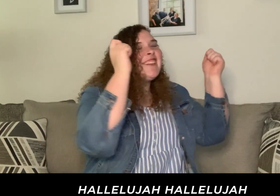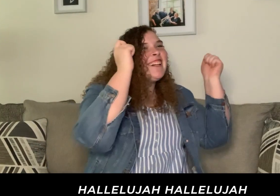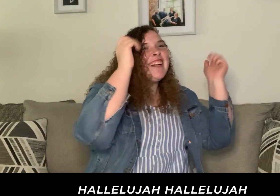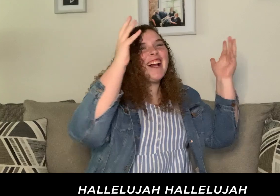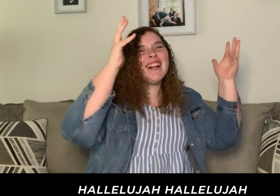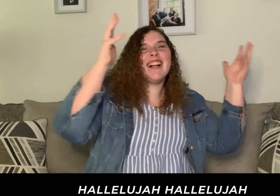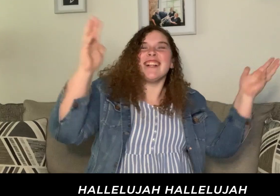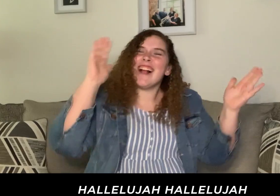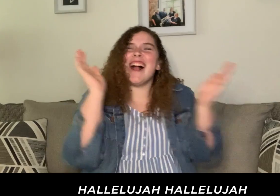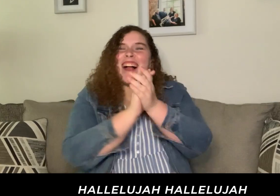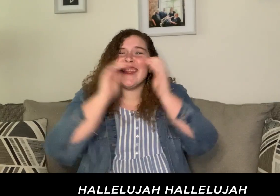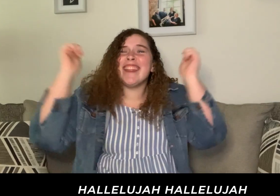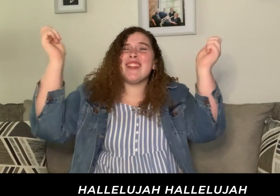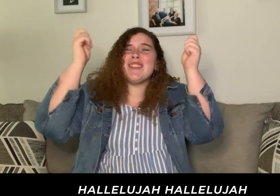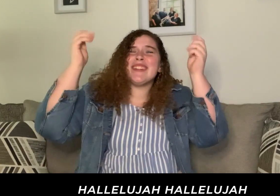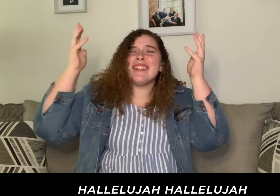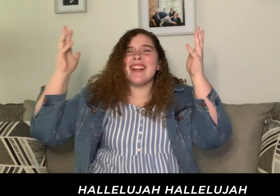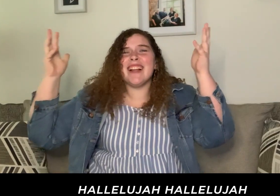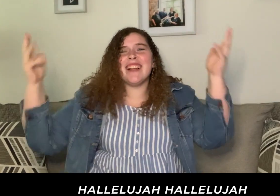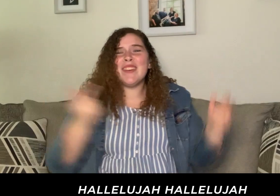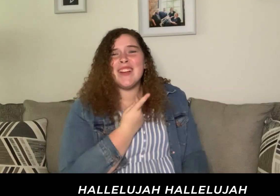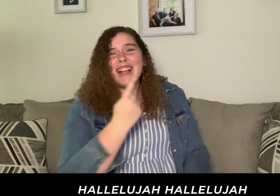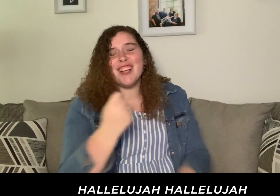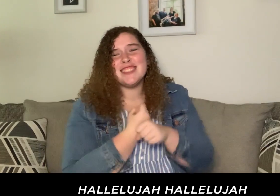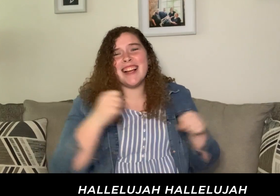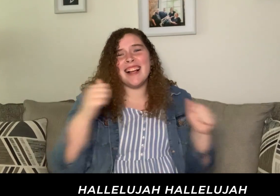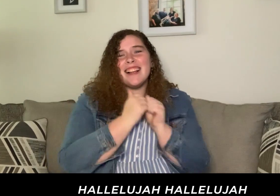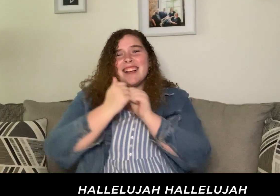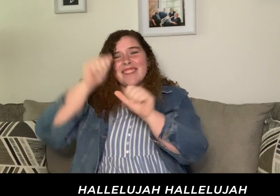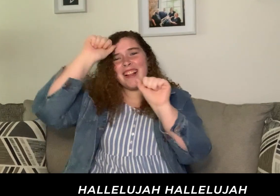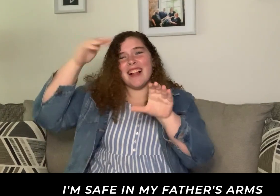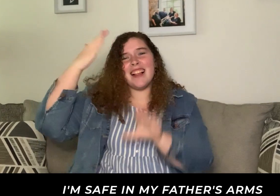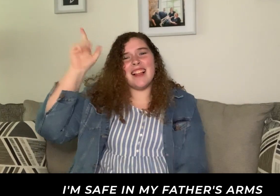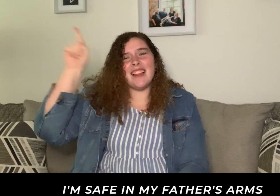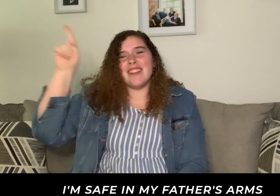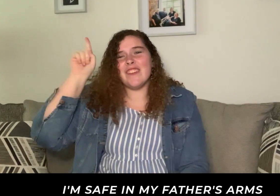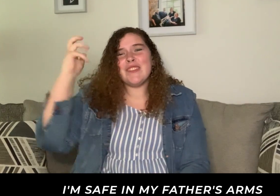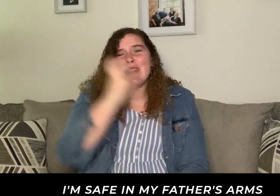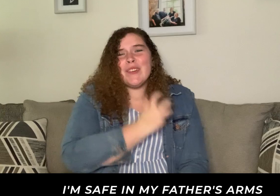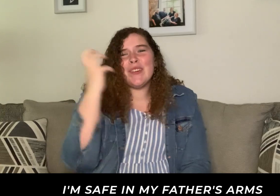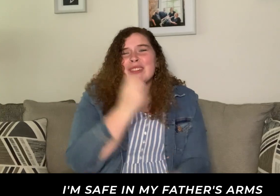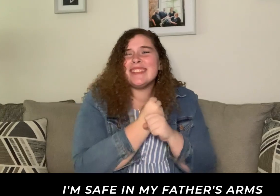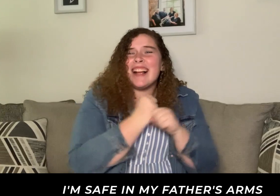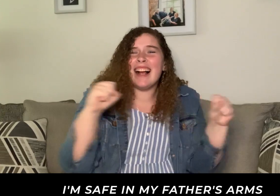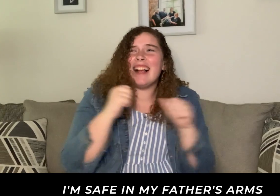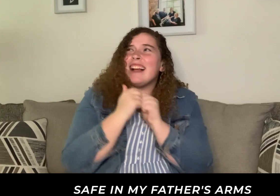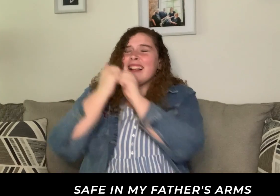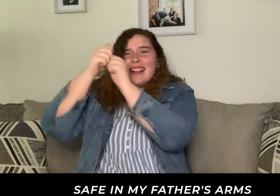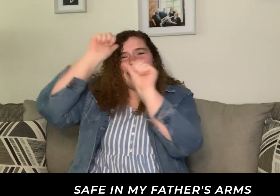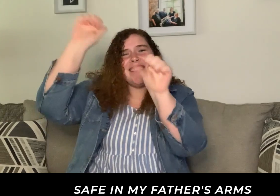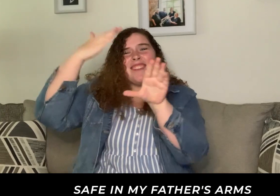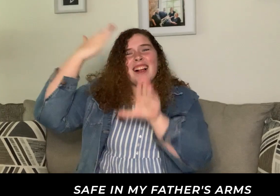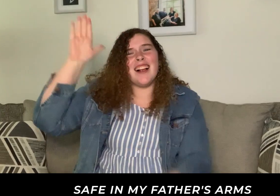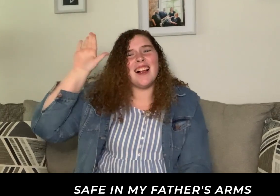He is waiting Hallelujah, hallelujah We're safe in my father's arms